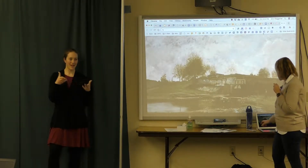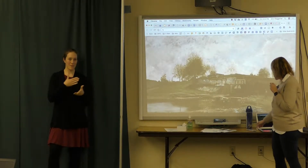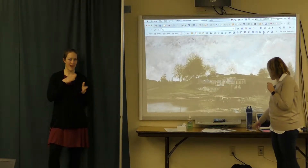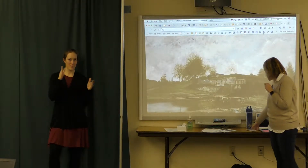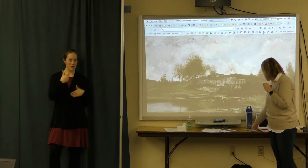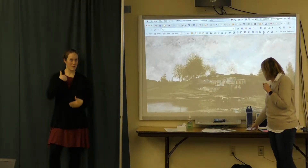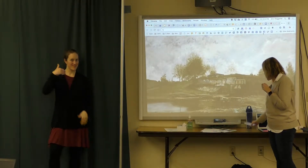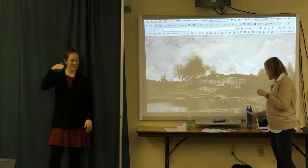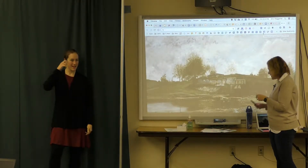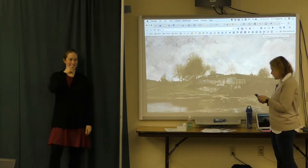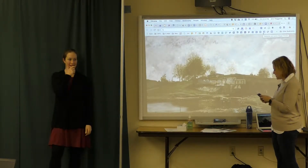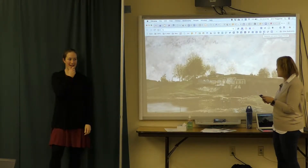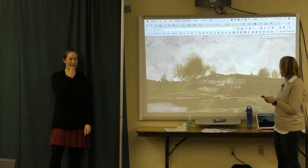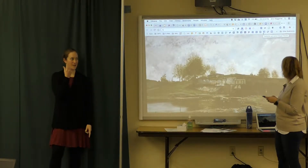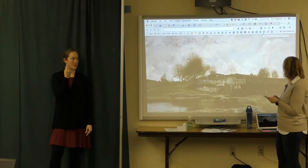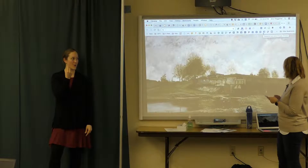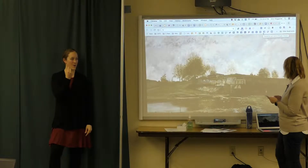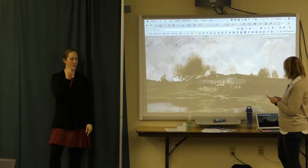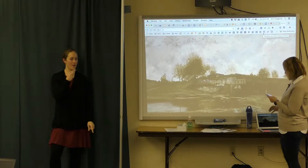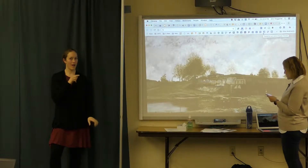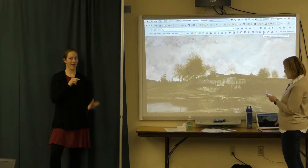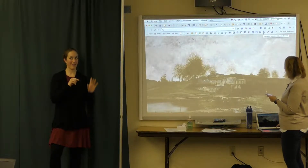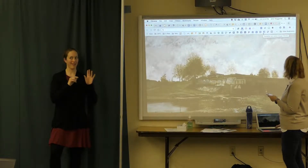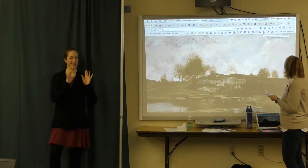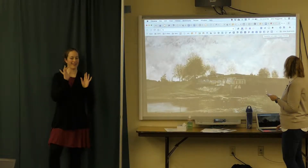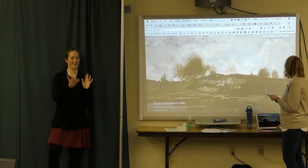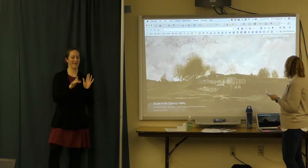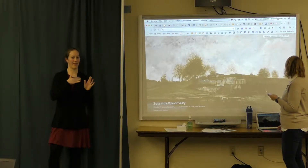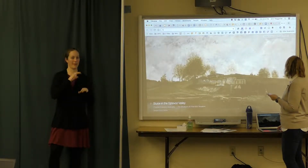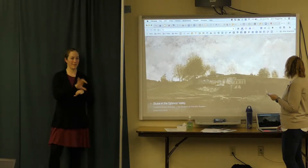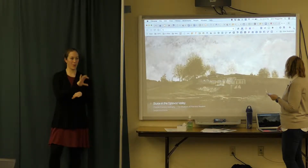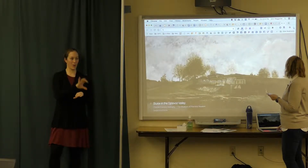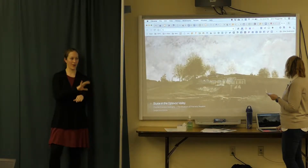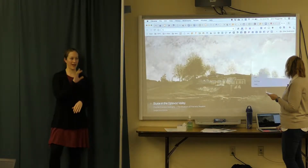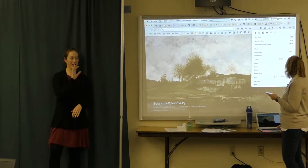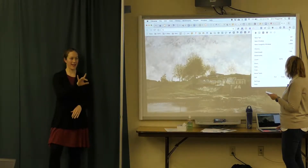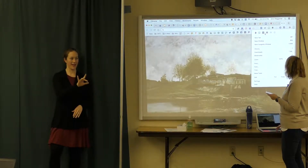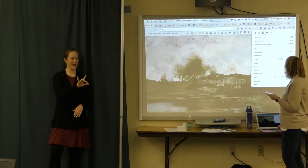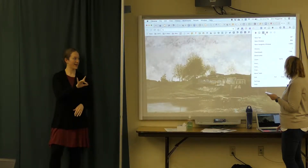hit this, and then let me see if it's. I don't know why it's not calling me.